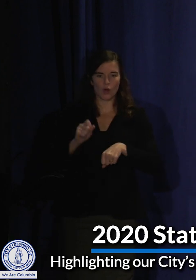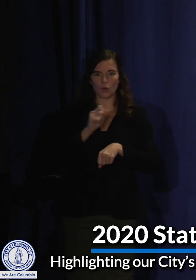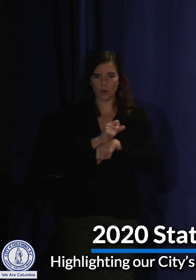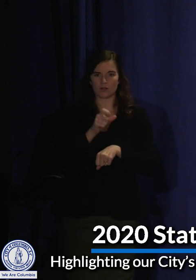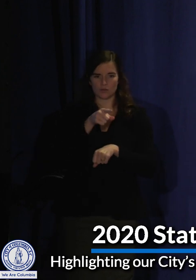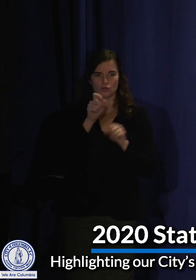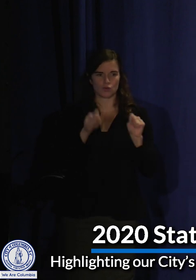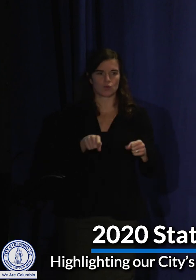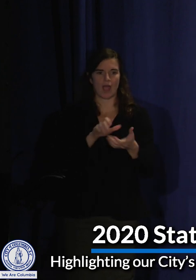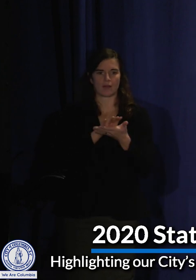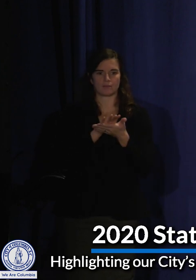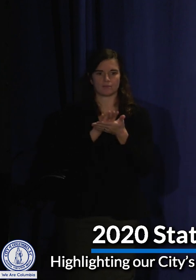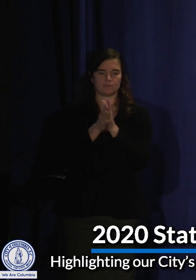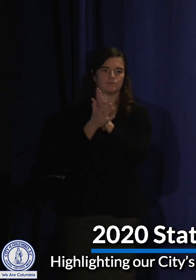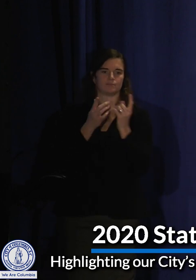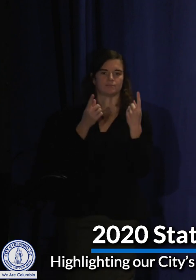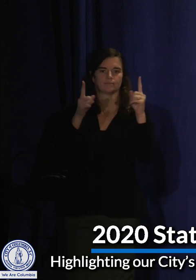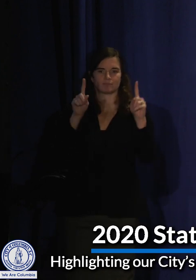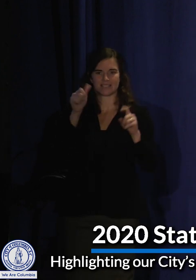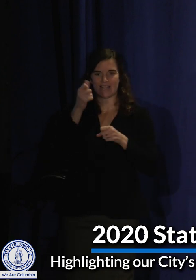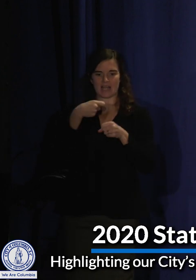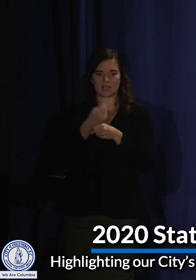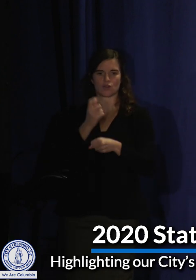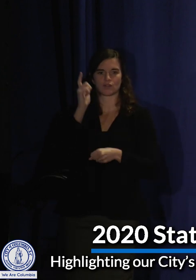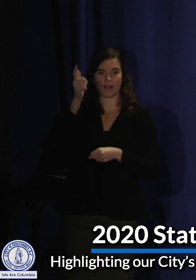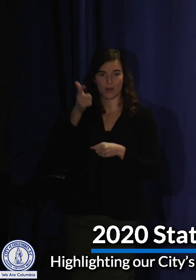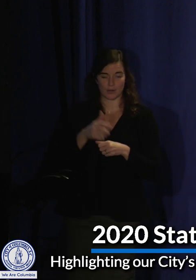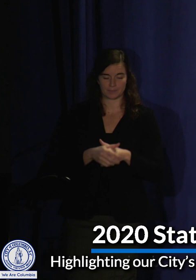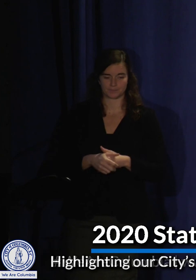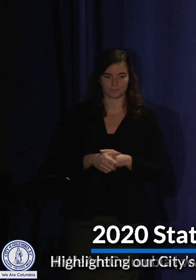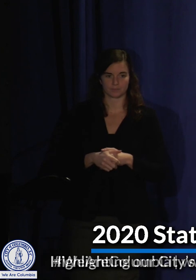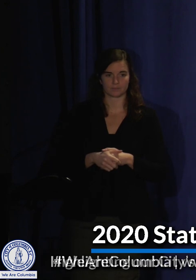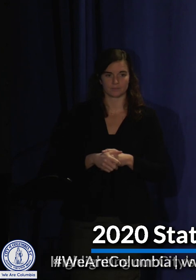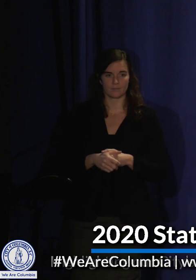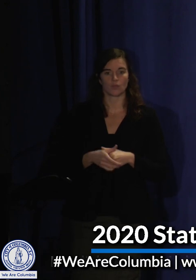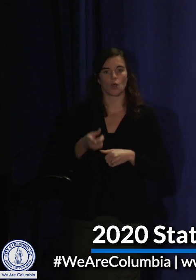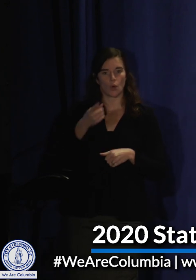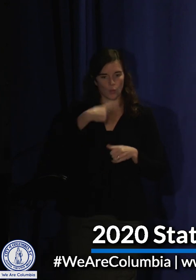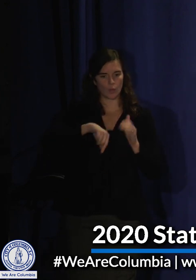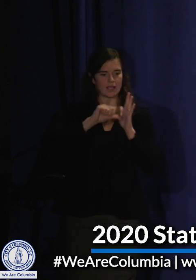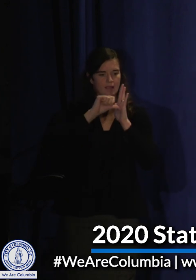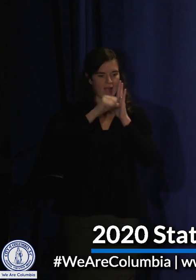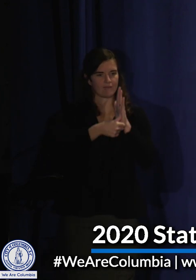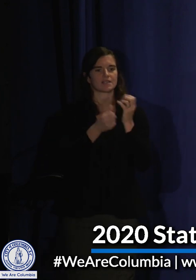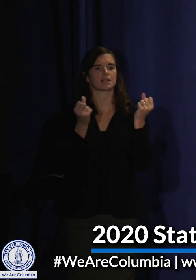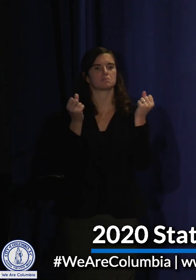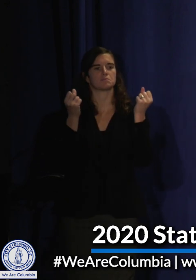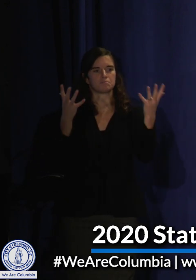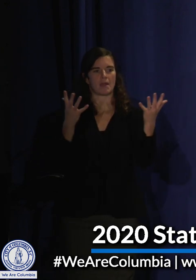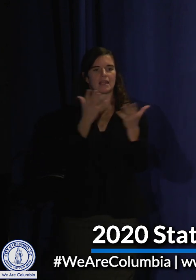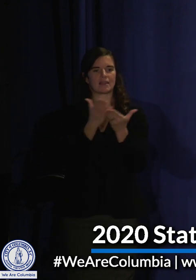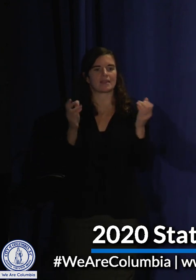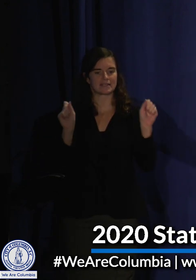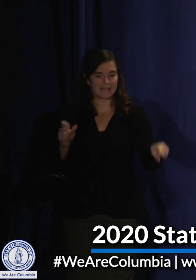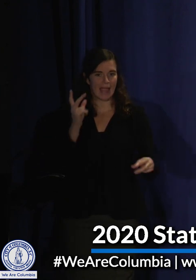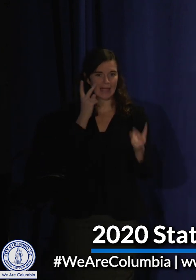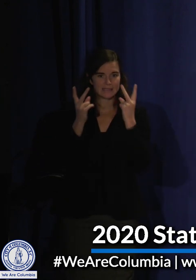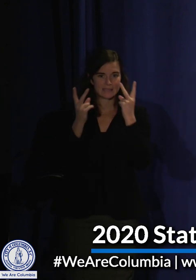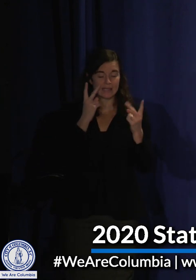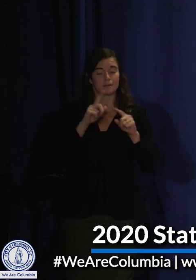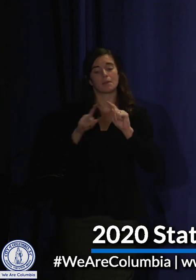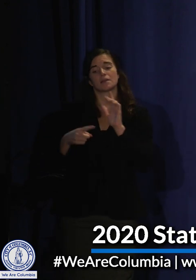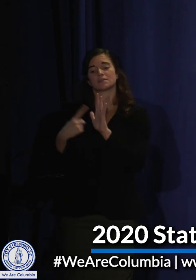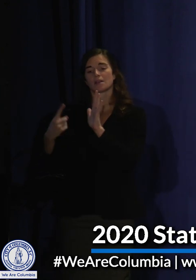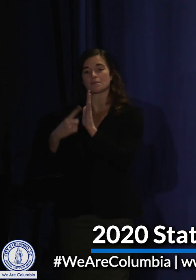taken today in 10 years. As much as we highlight the visible changes in our lives, we also have to recognize the often overlooked